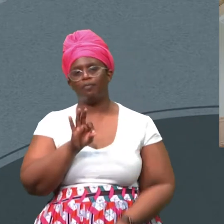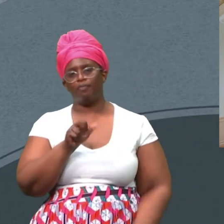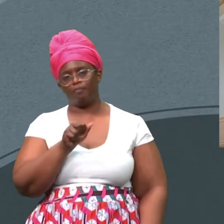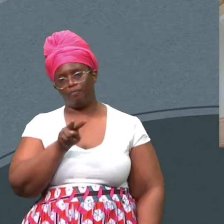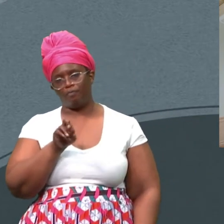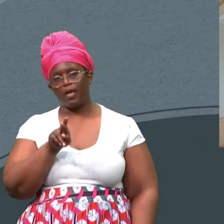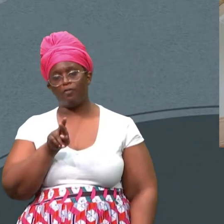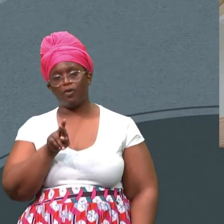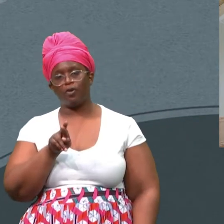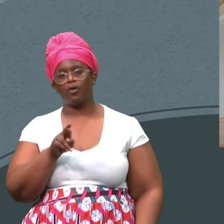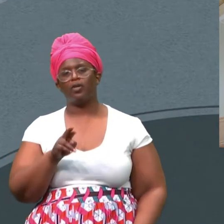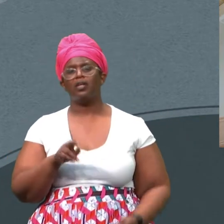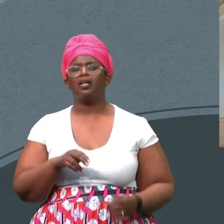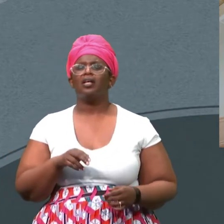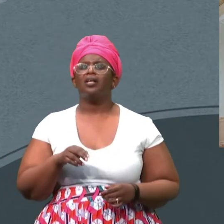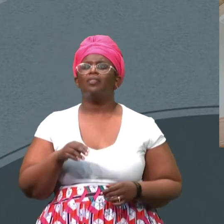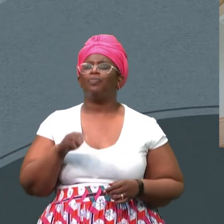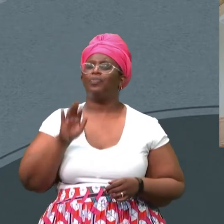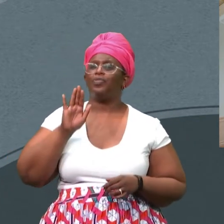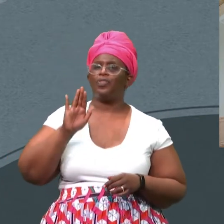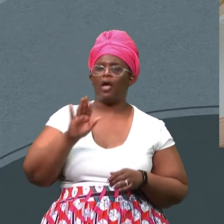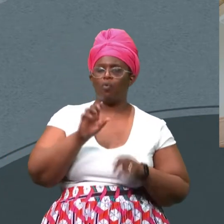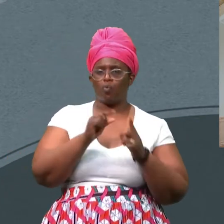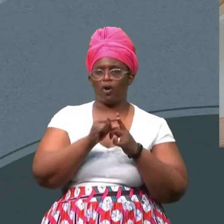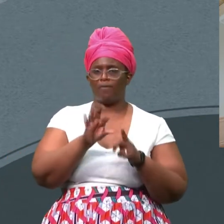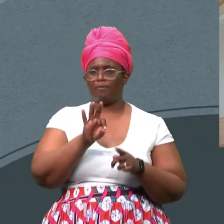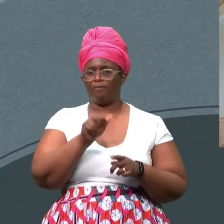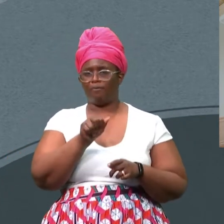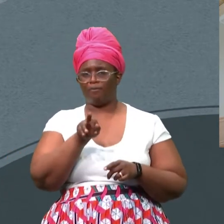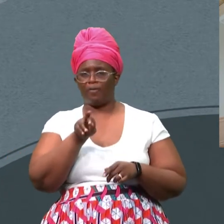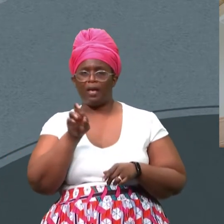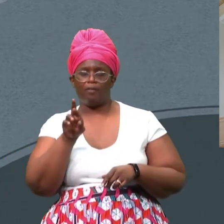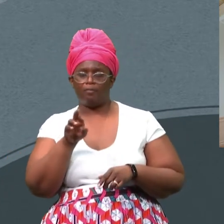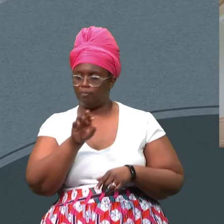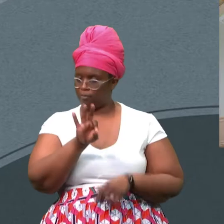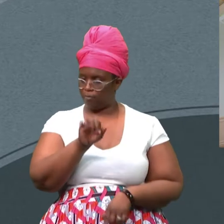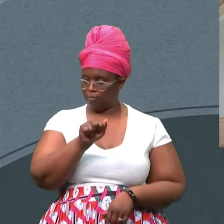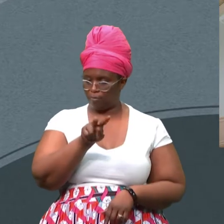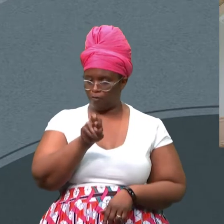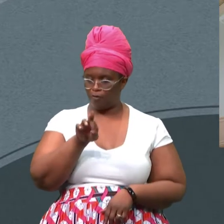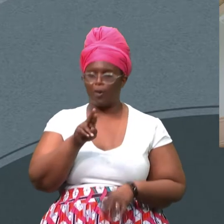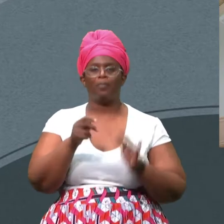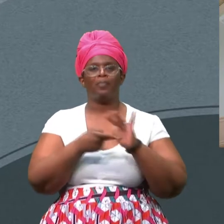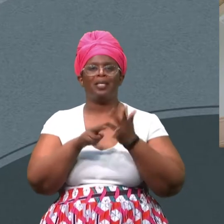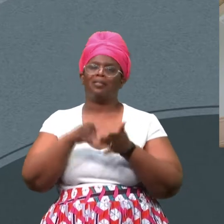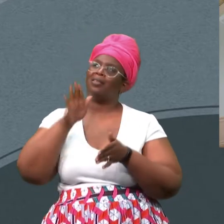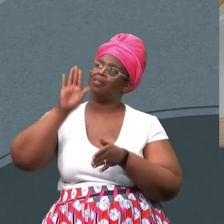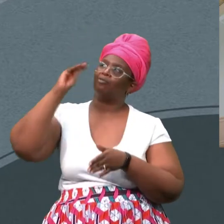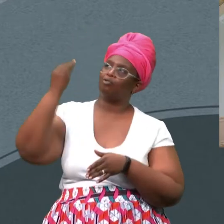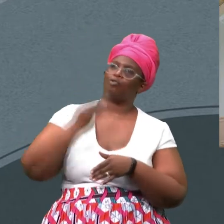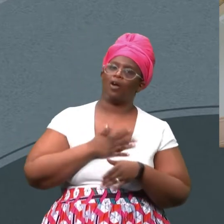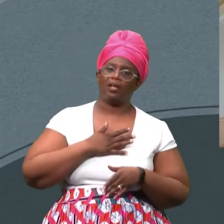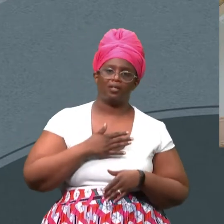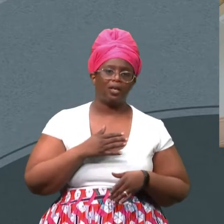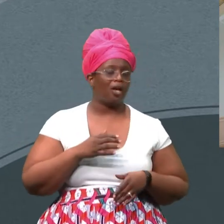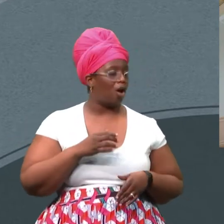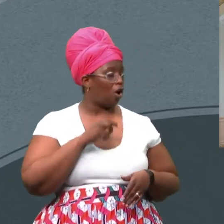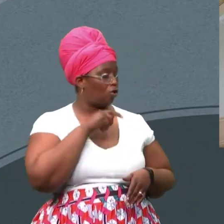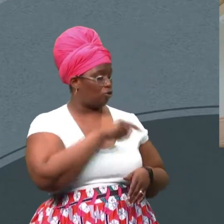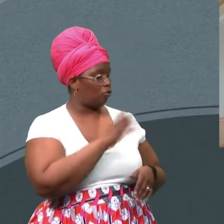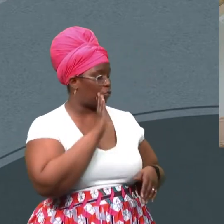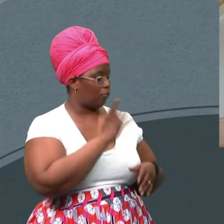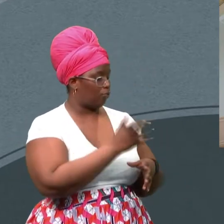word favor means graciousness with God. The angel was telling her that she was the recipient of God's best. She